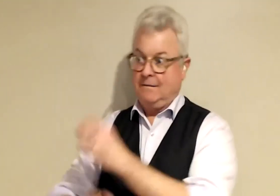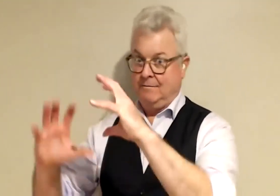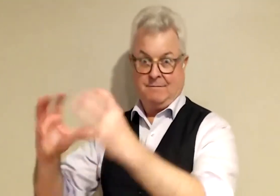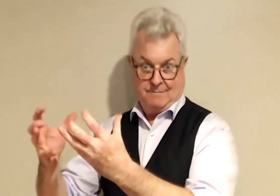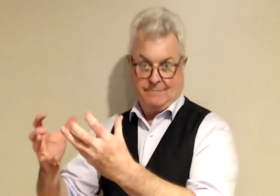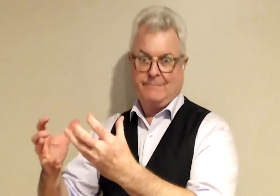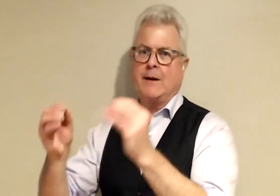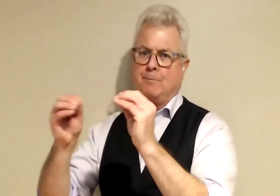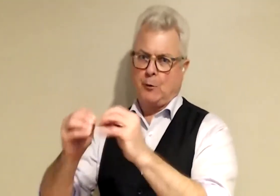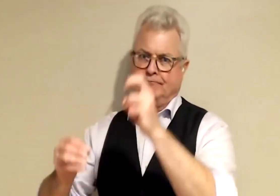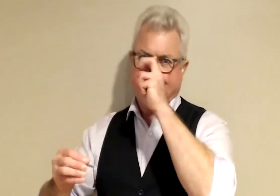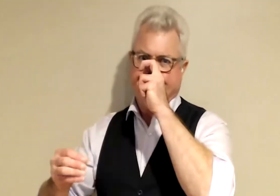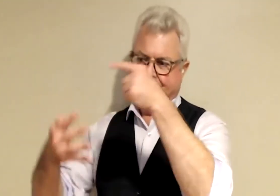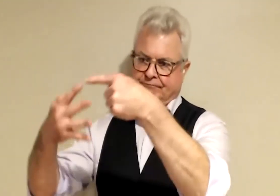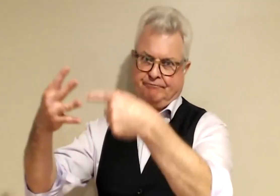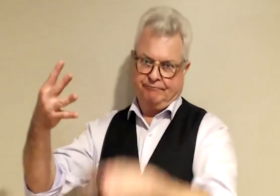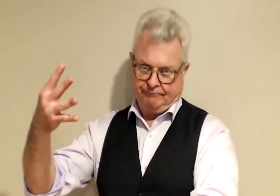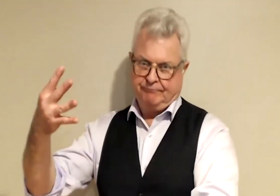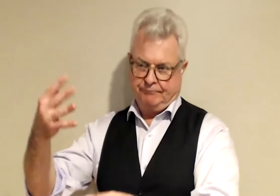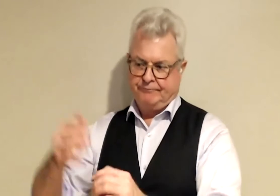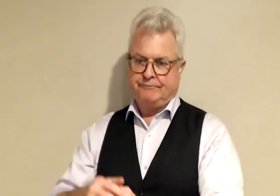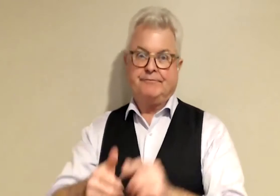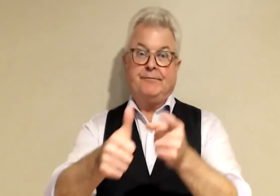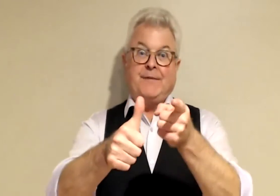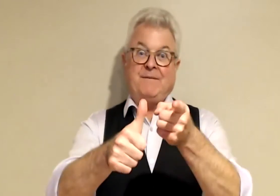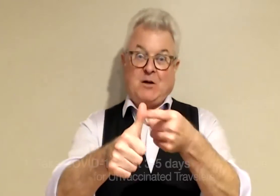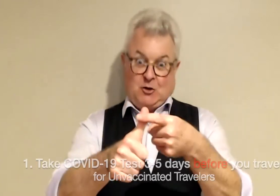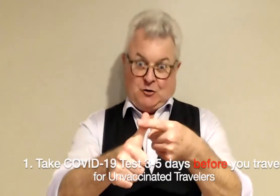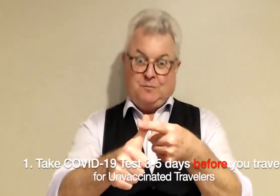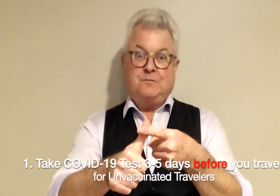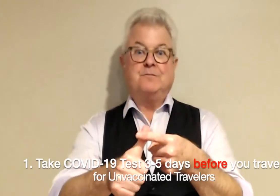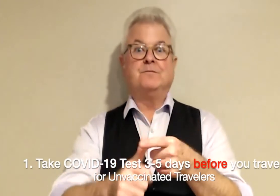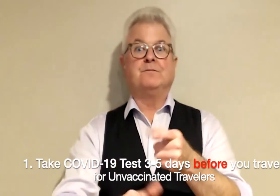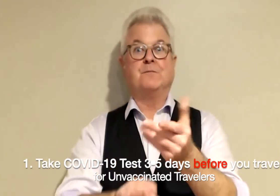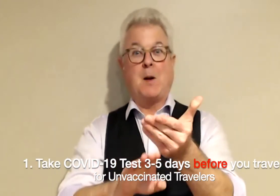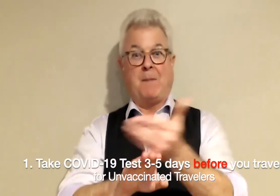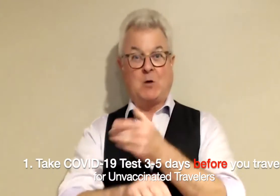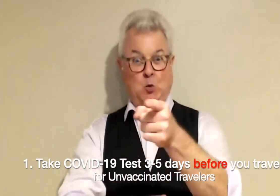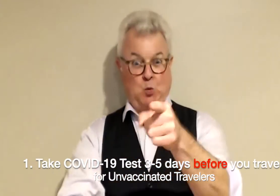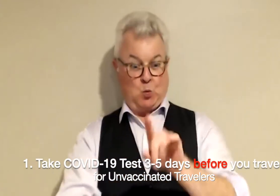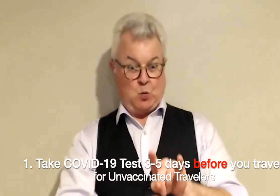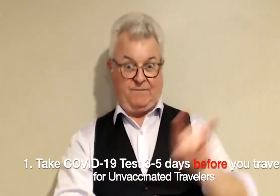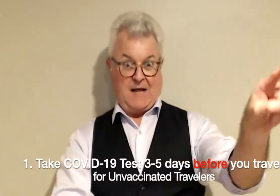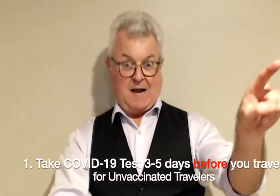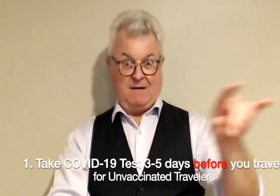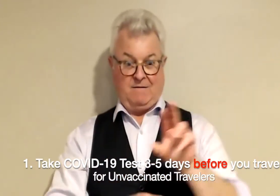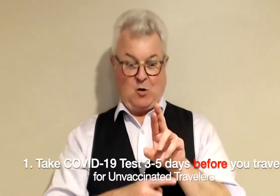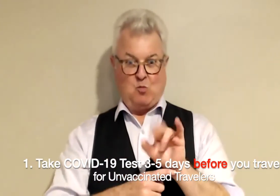Now, for those who are not vaccinated, there are more stringent guidelines put into place, and they are as follows. Before